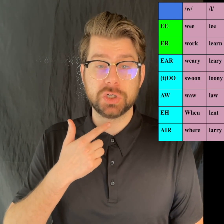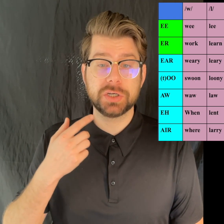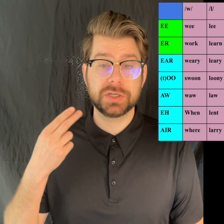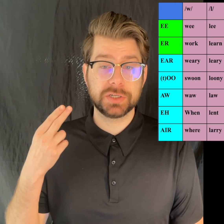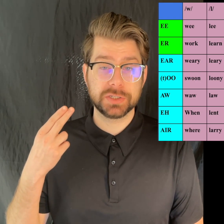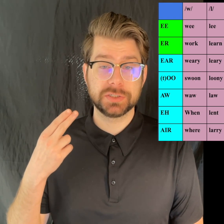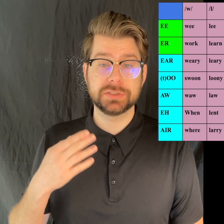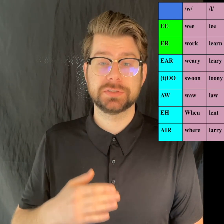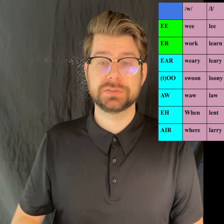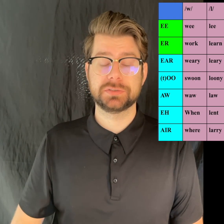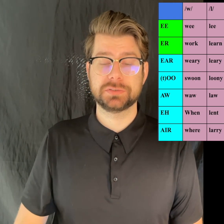look,